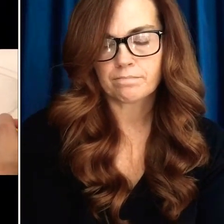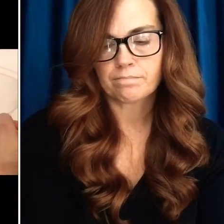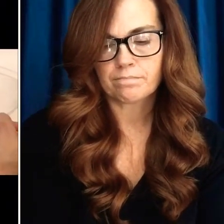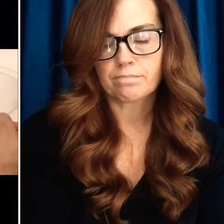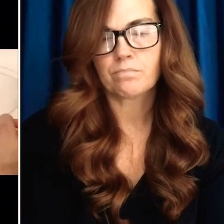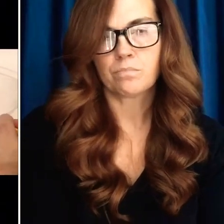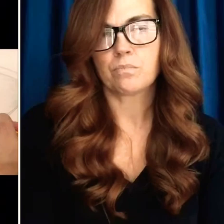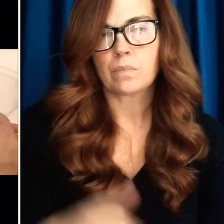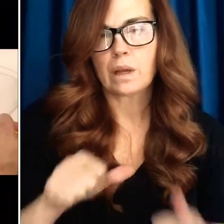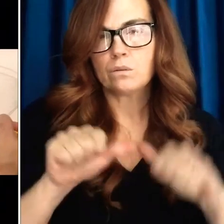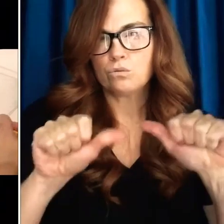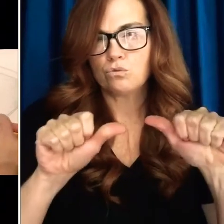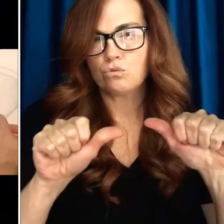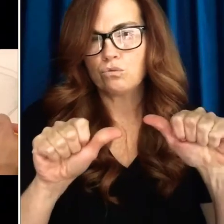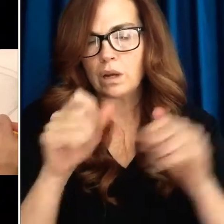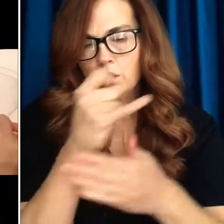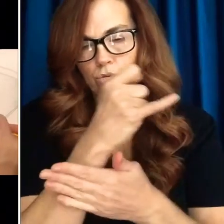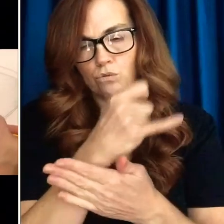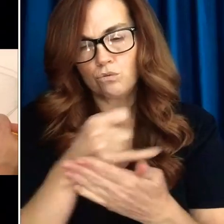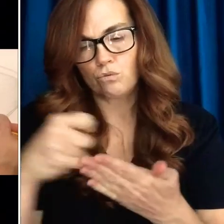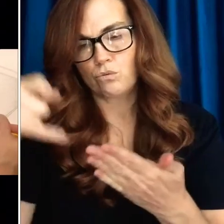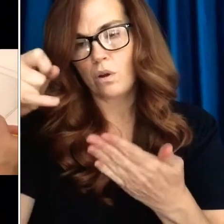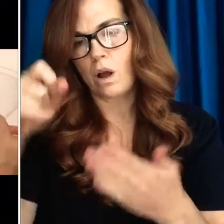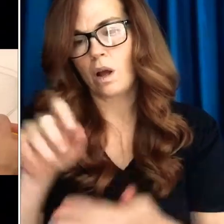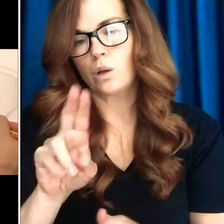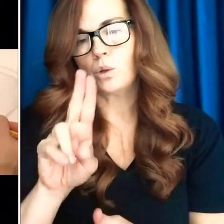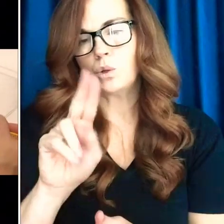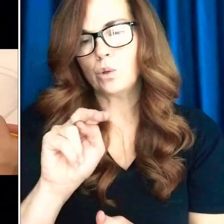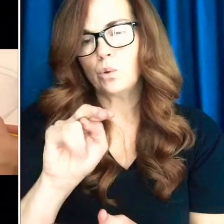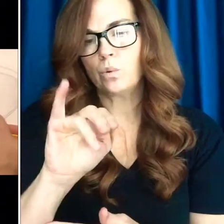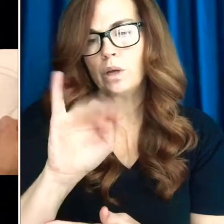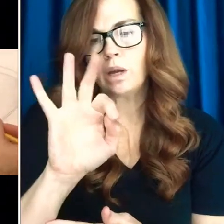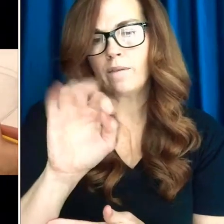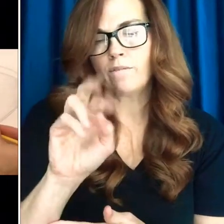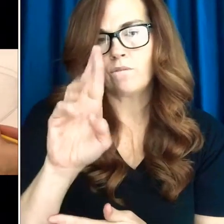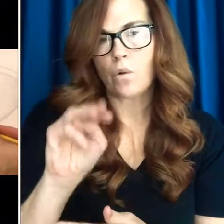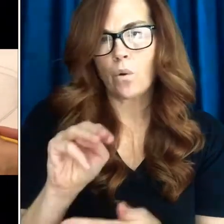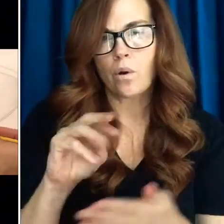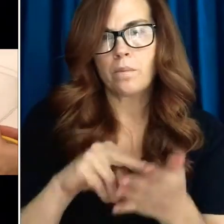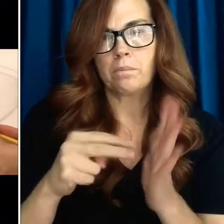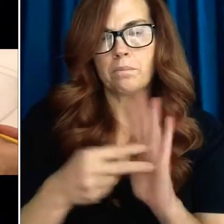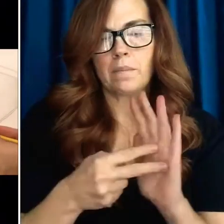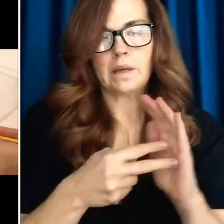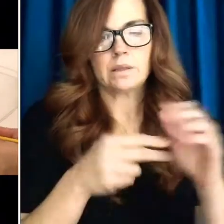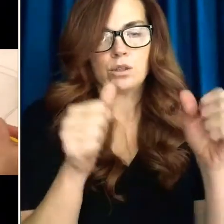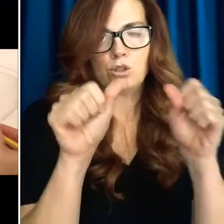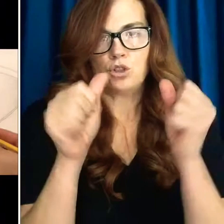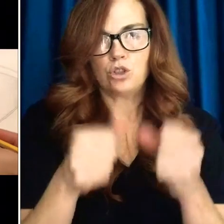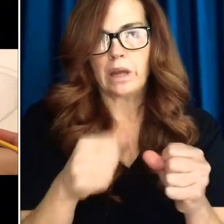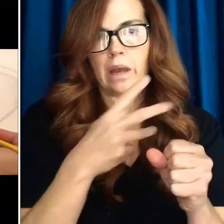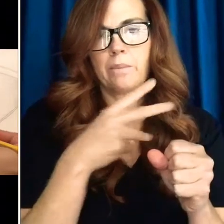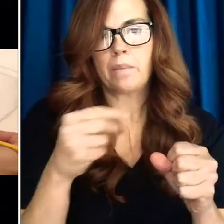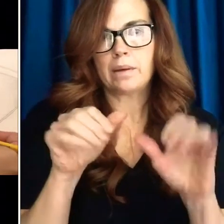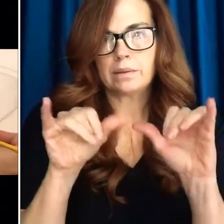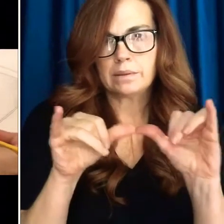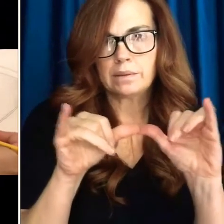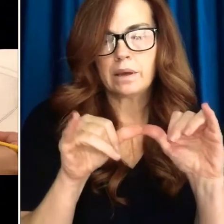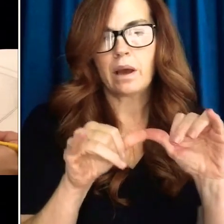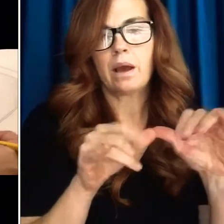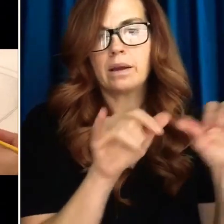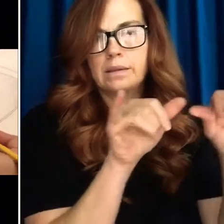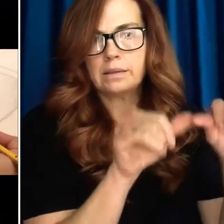You want to make sure it's as uniform as you can get it. Uniform means the same size and shape all the way